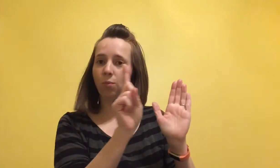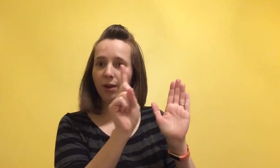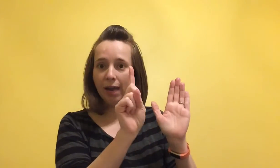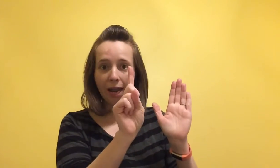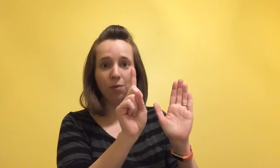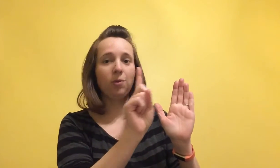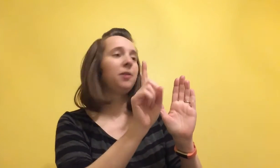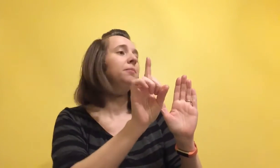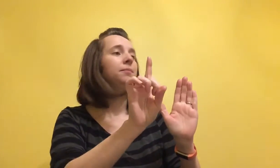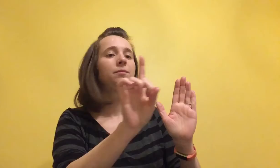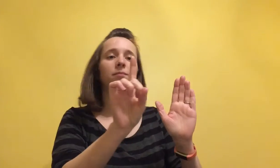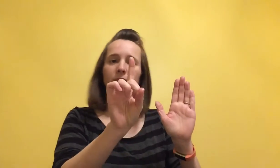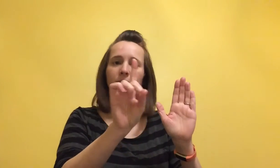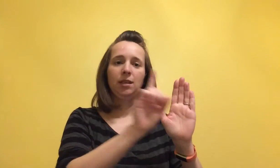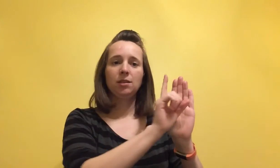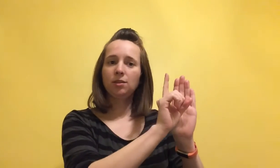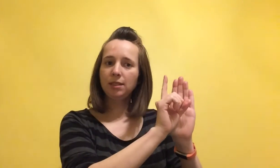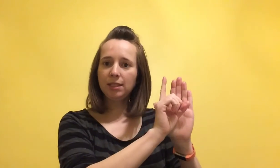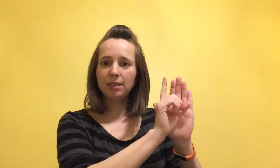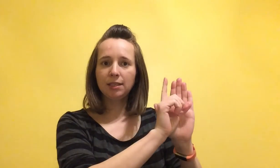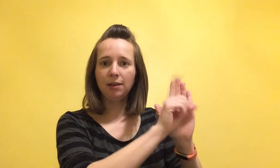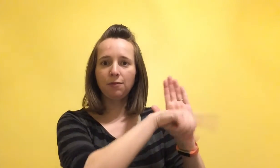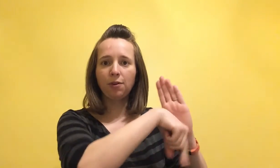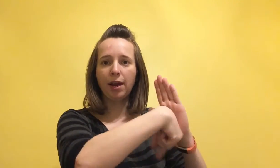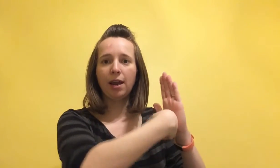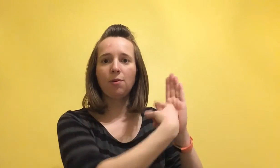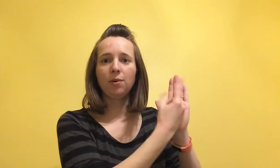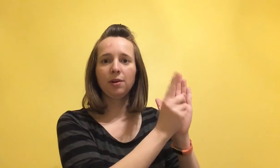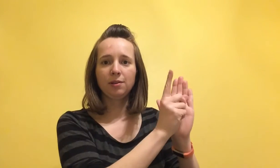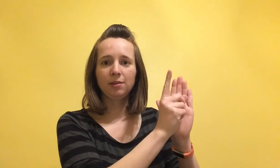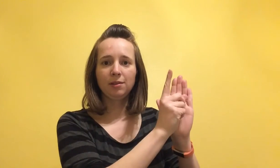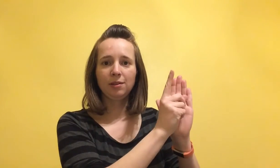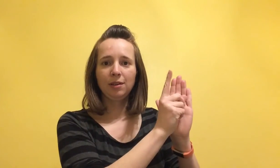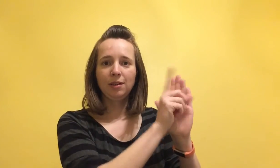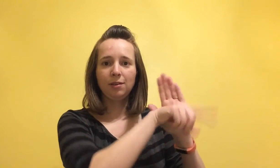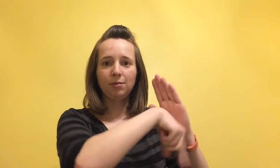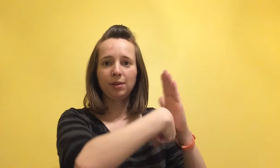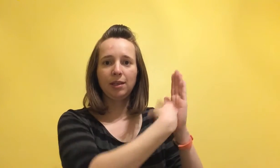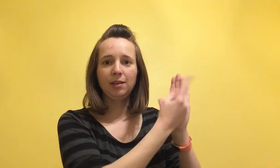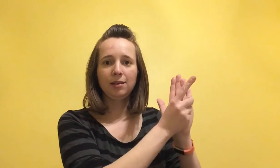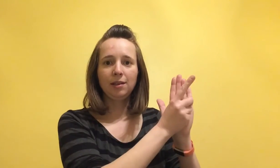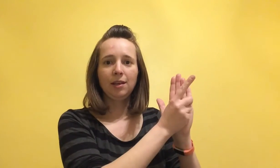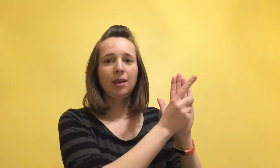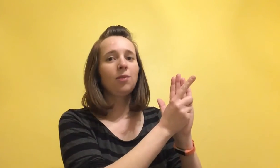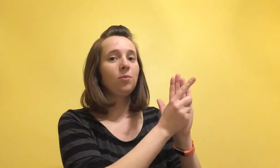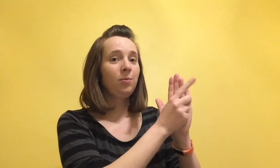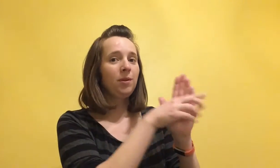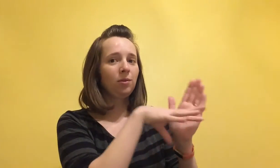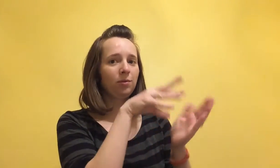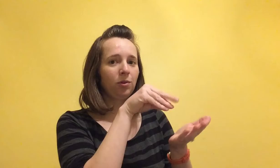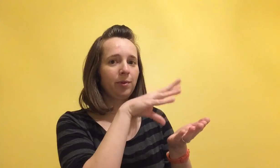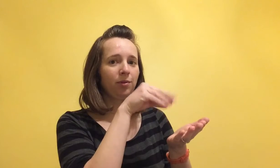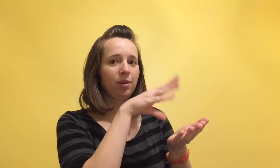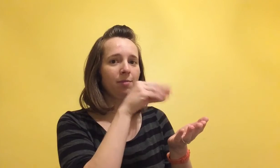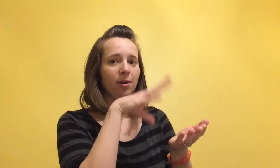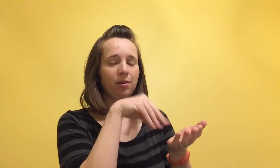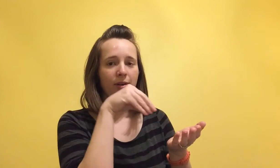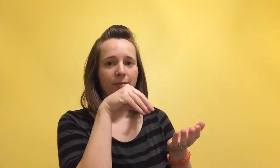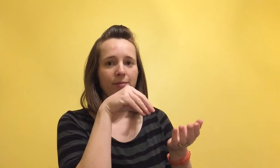1 hour. So this is the sign for hour. Okay, and we'll be learning about